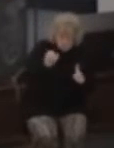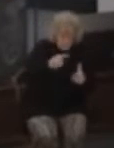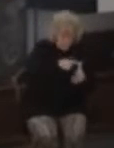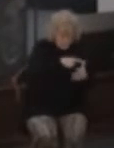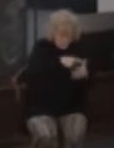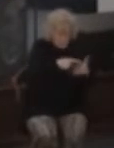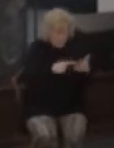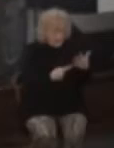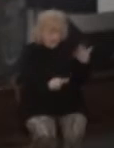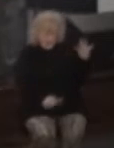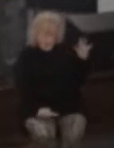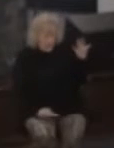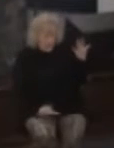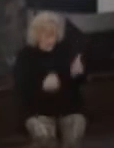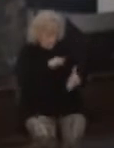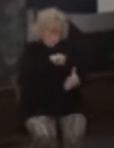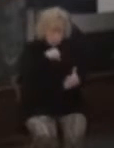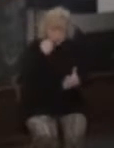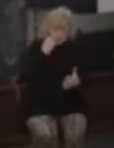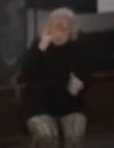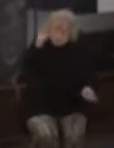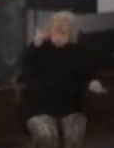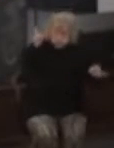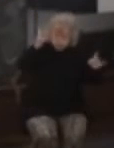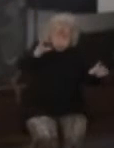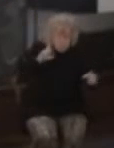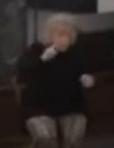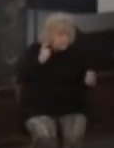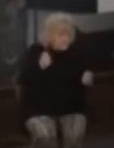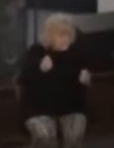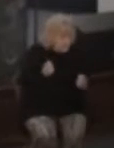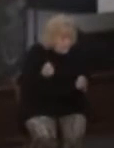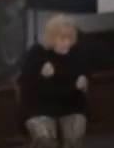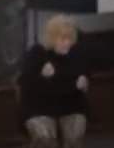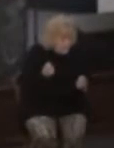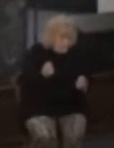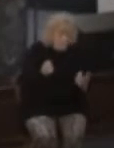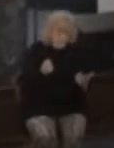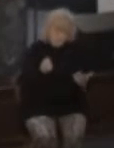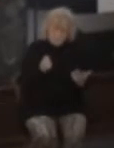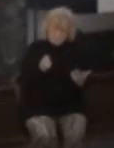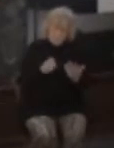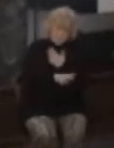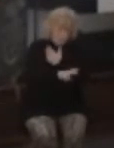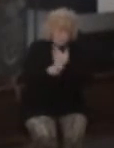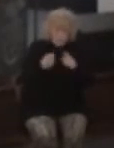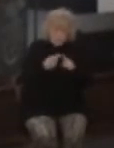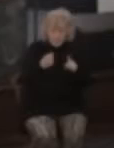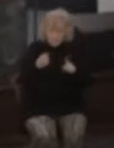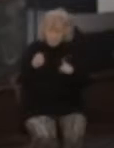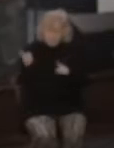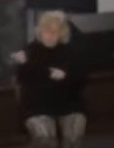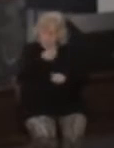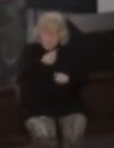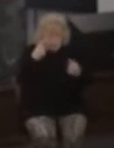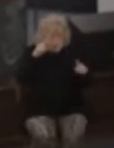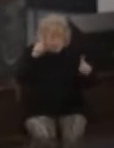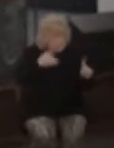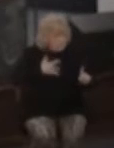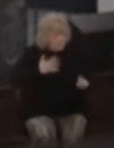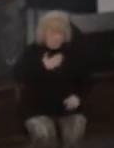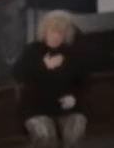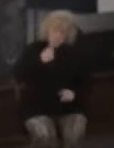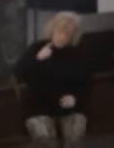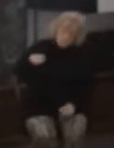I mean, jealousy is a terrible sin. It prevents you from taking pleasure in other people's successes. It robs you of the joy of your own successes, and